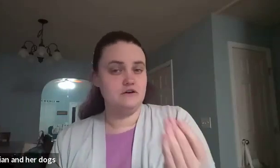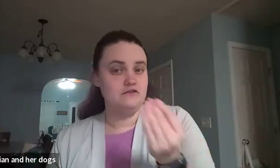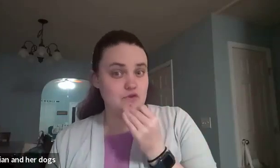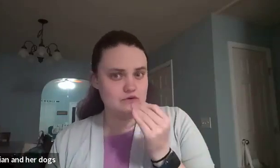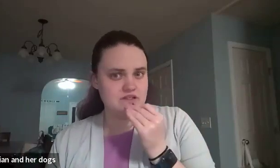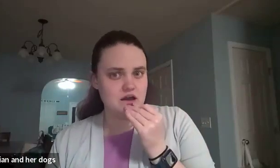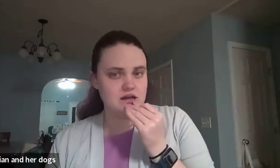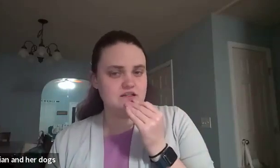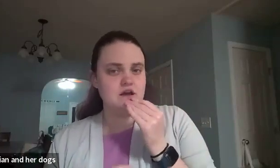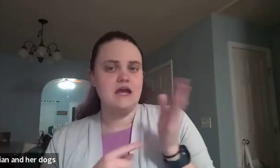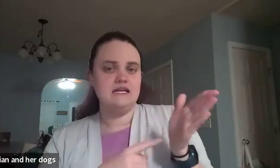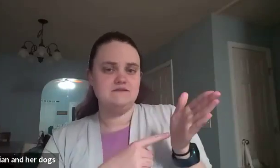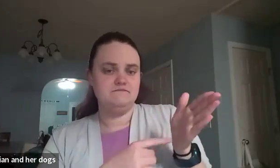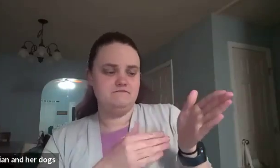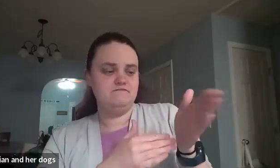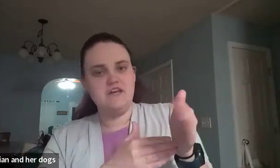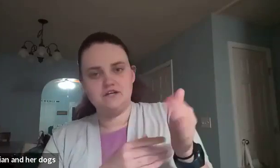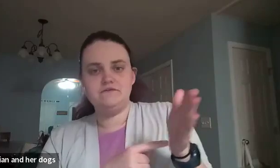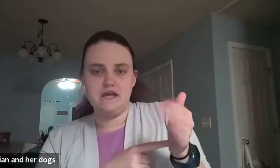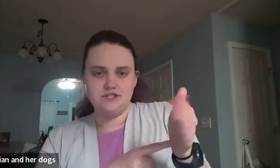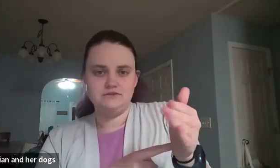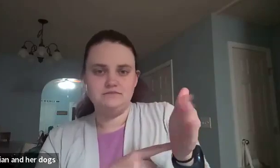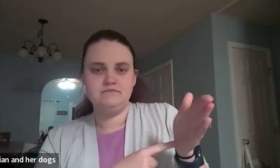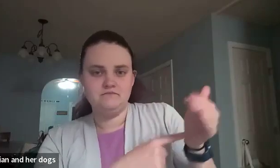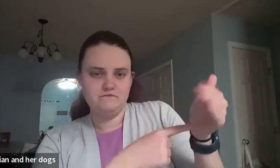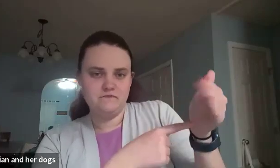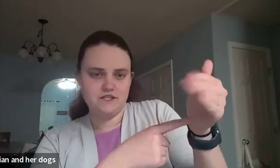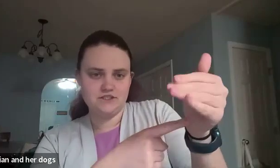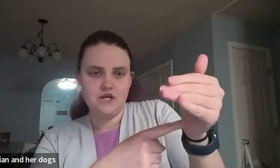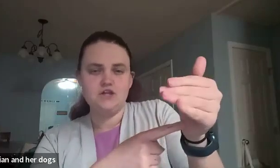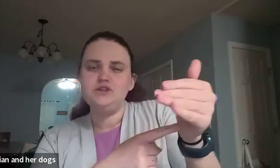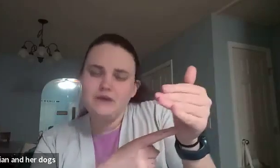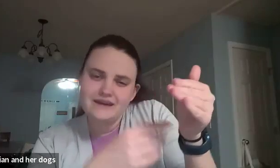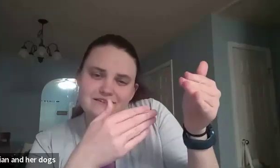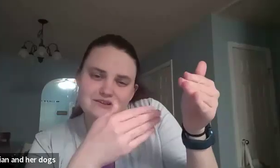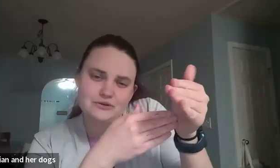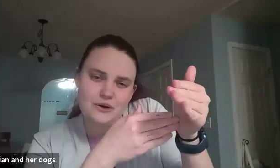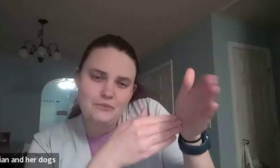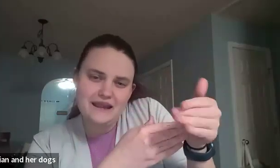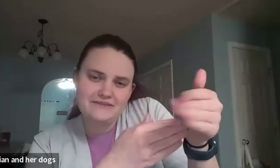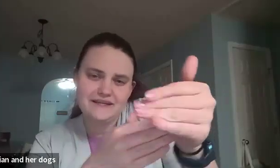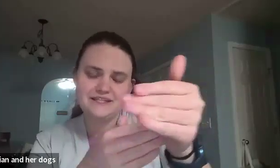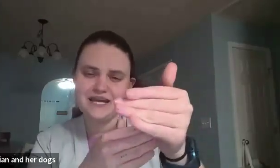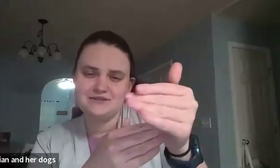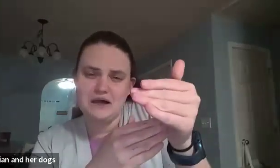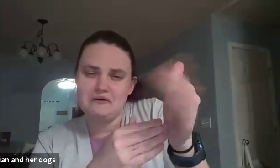did our food signs, and it's fish, fish. You can do open hand fish as